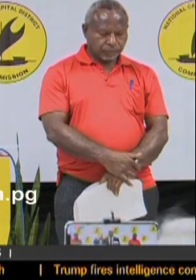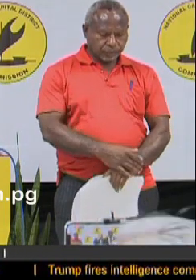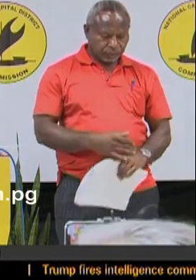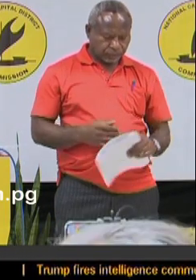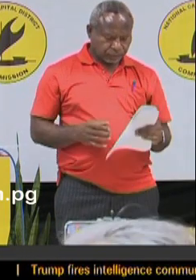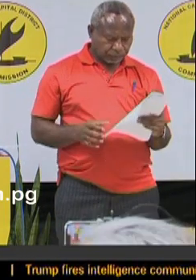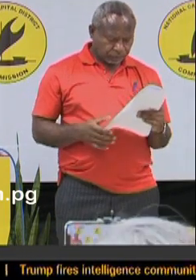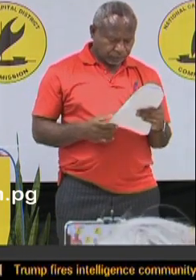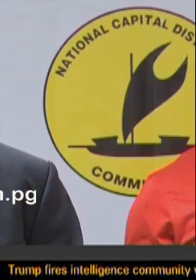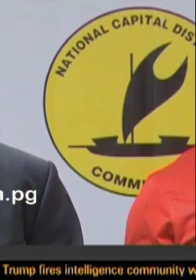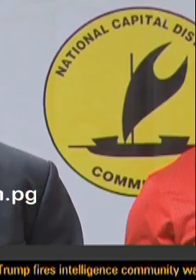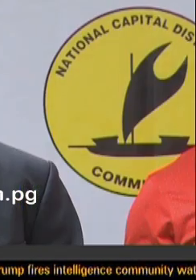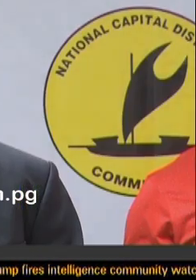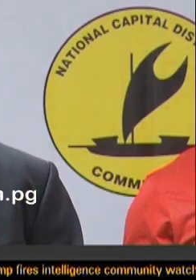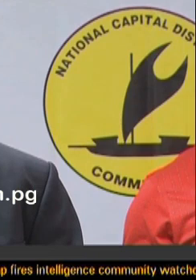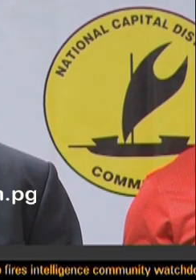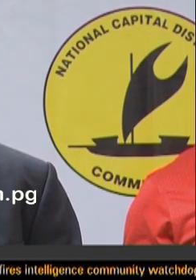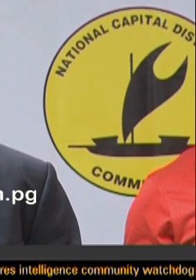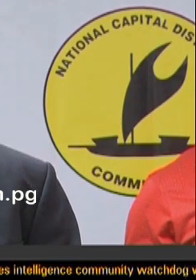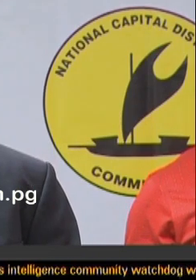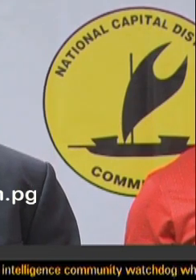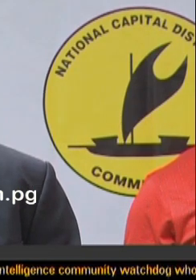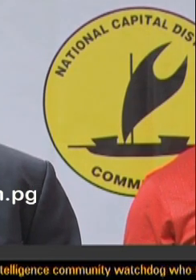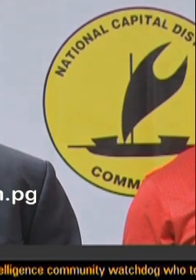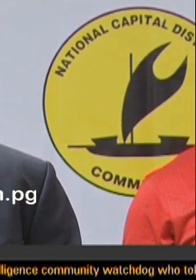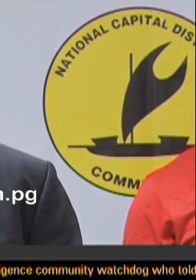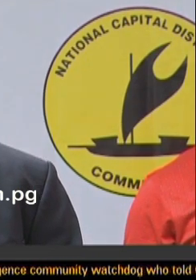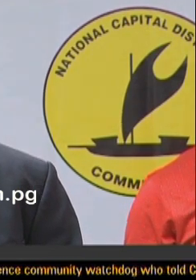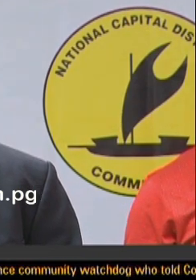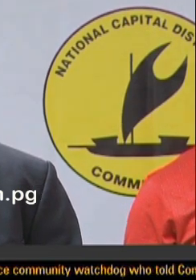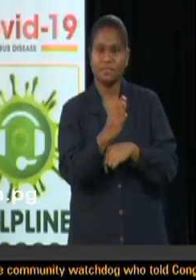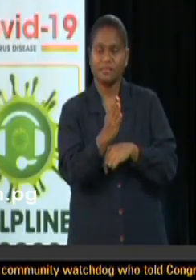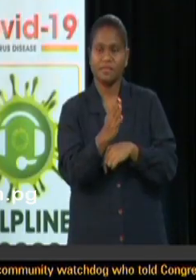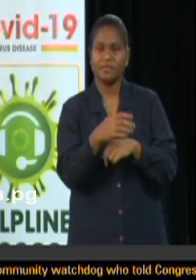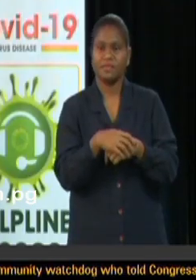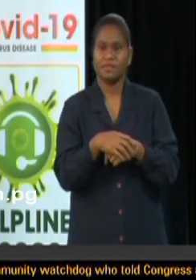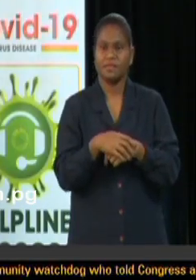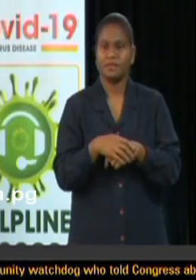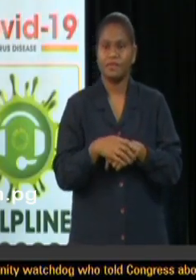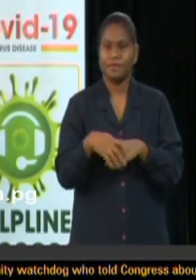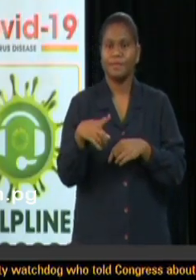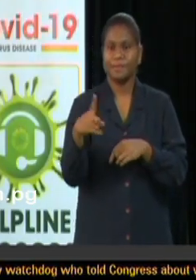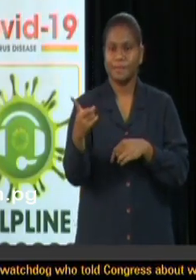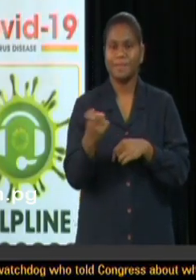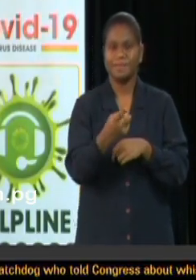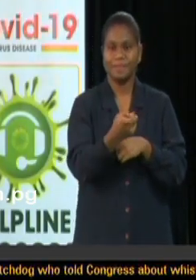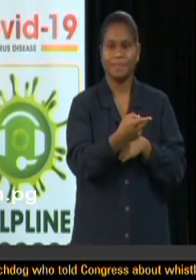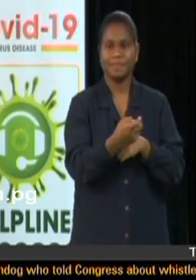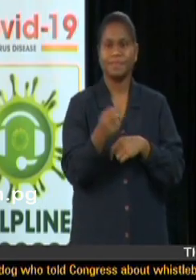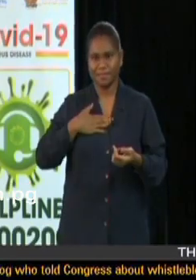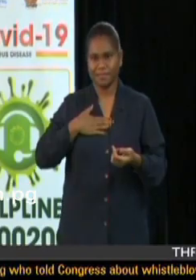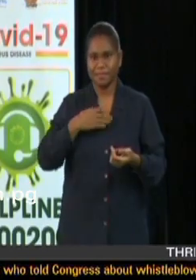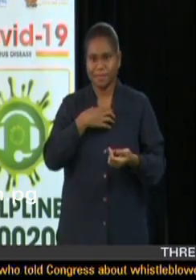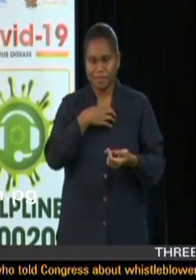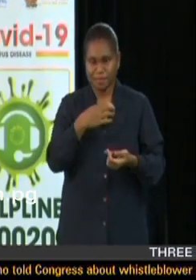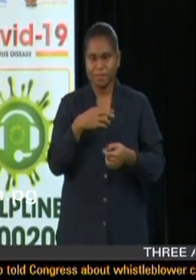virus. NCD Governor Powers-Pakob says the time for awareness has ended, with a wide range of information